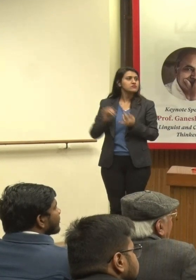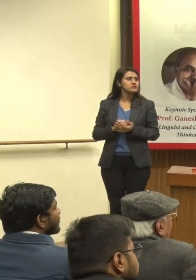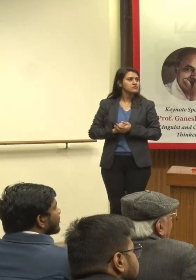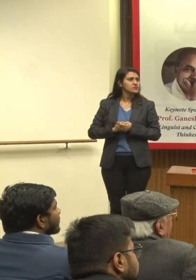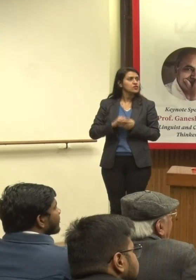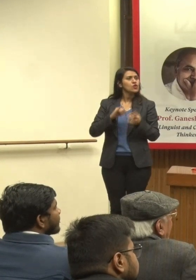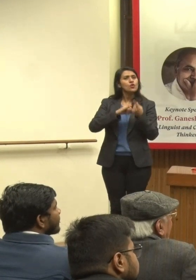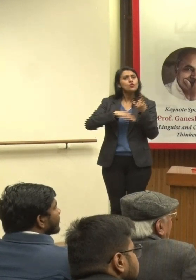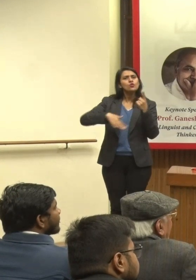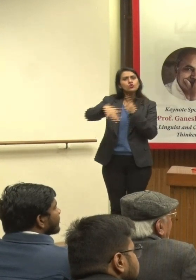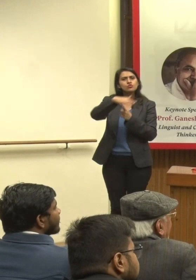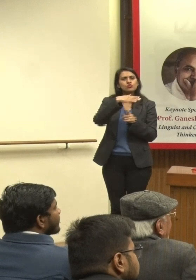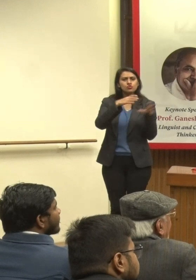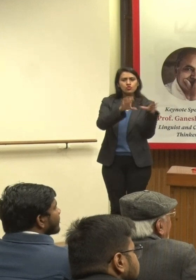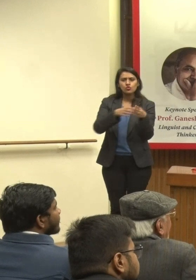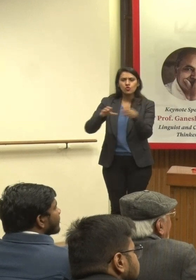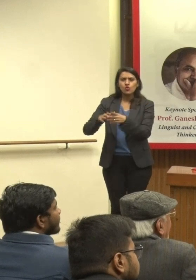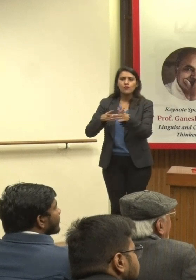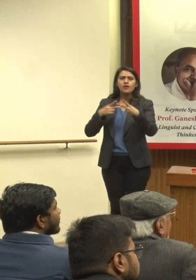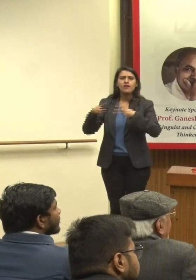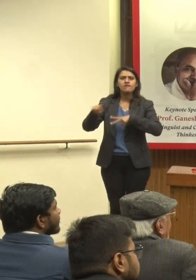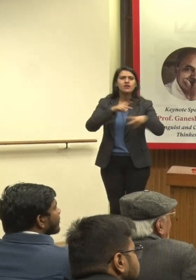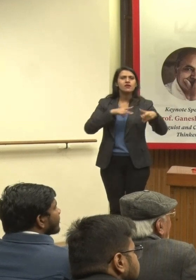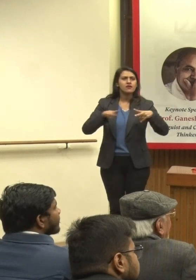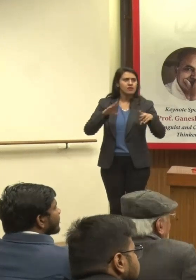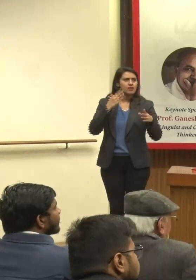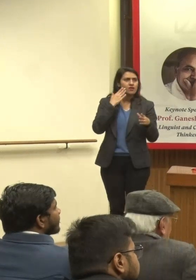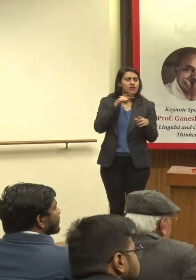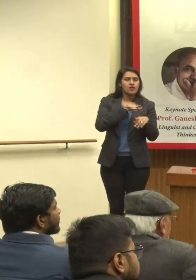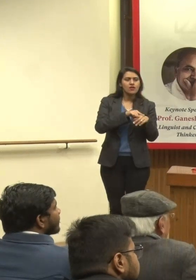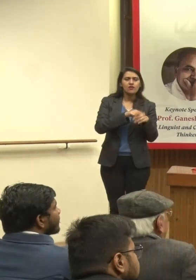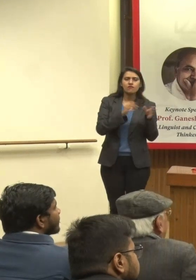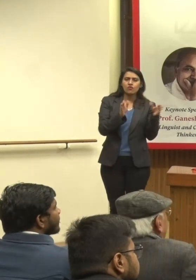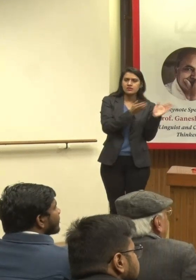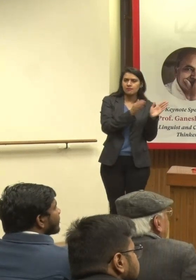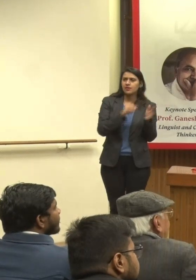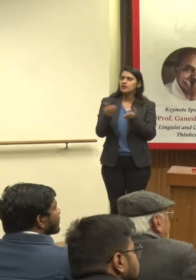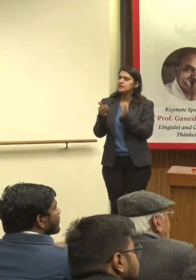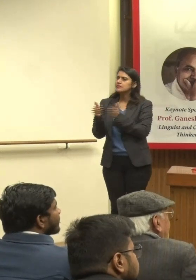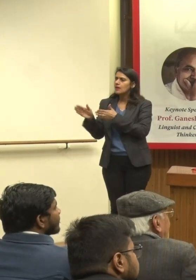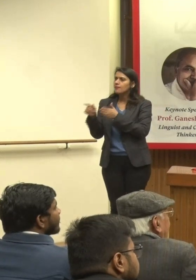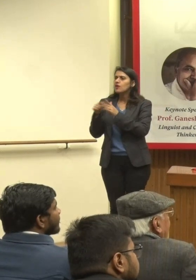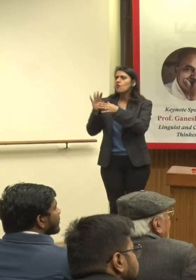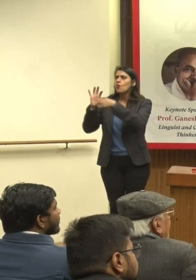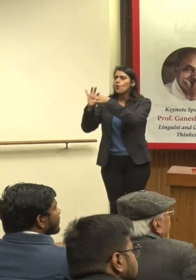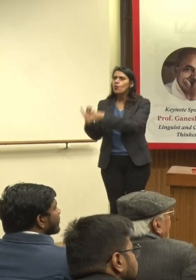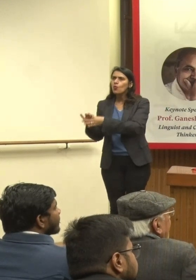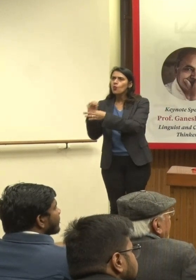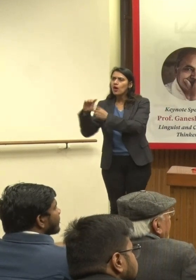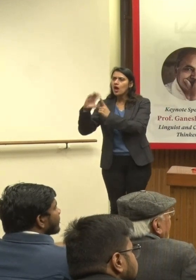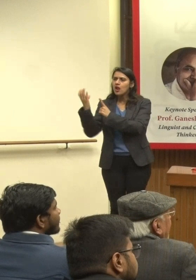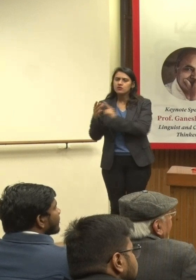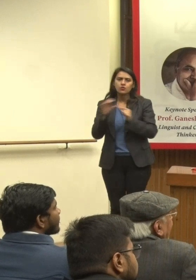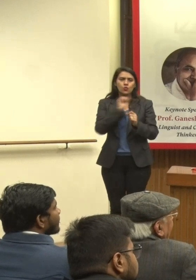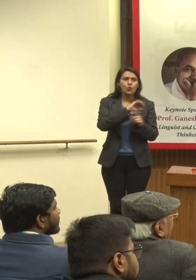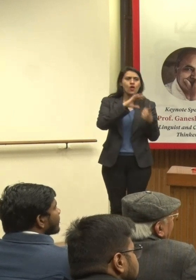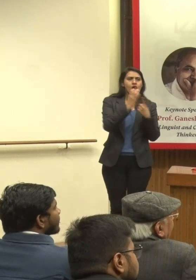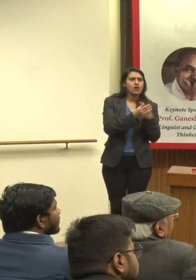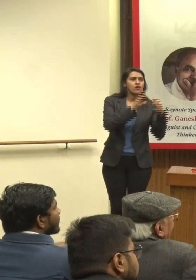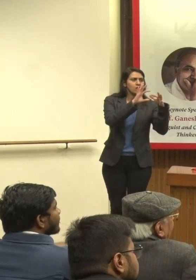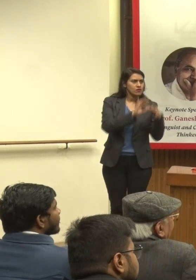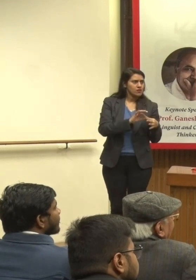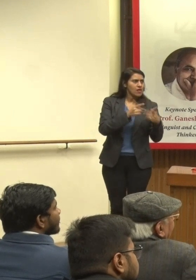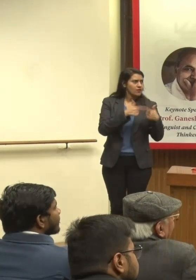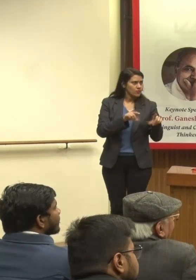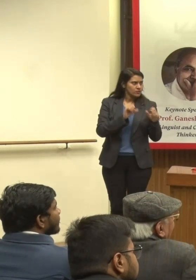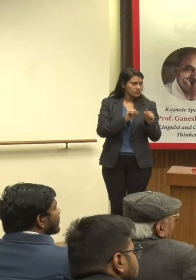social groups got mobilized belonging to this sect or that sect. We all know this. But